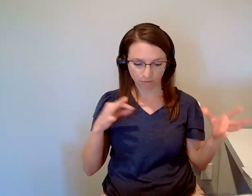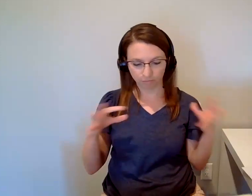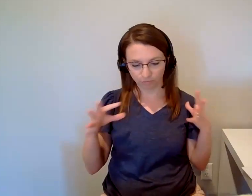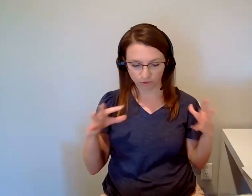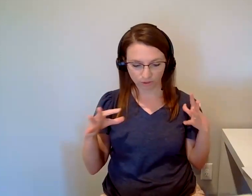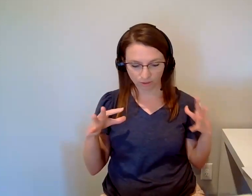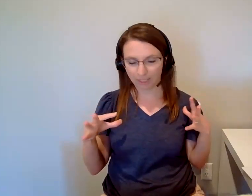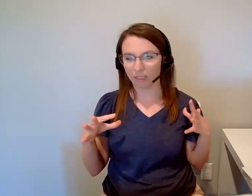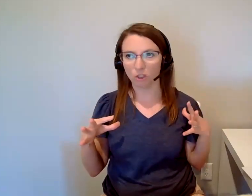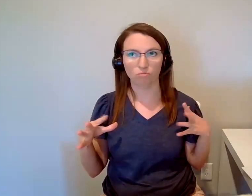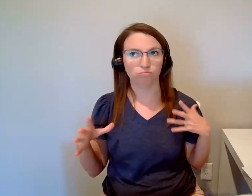Just a,